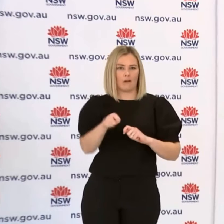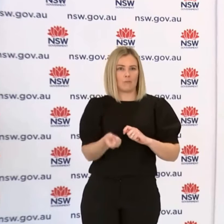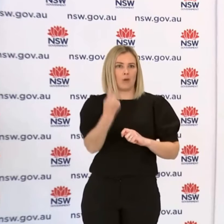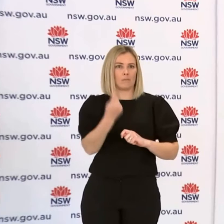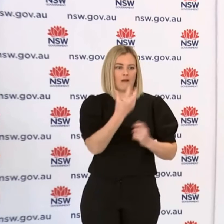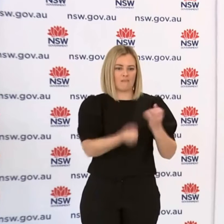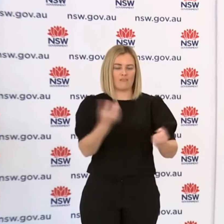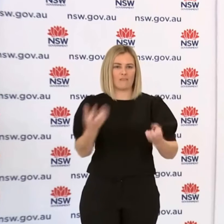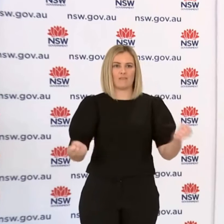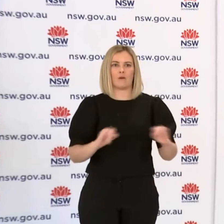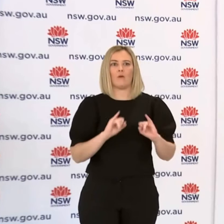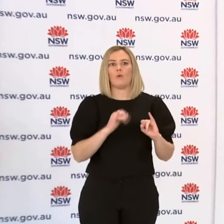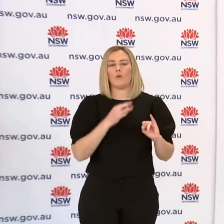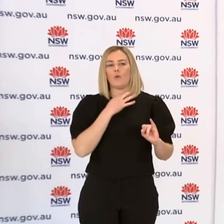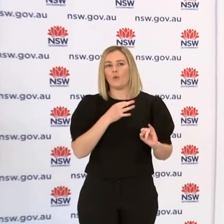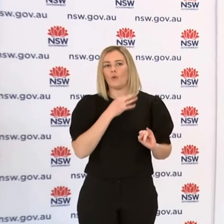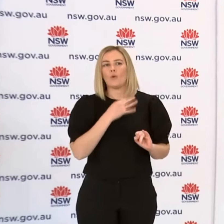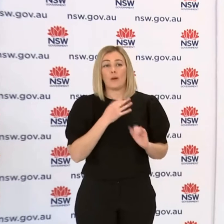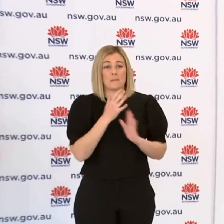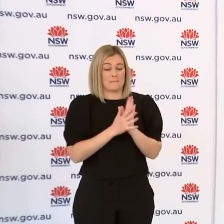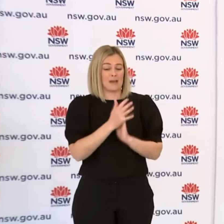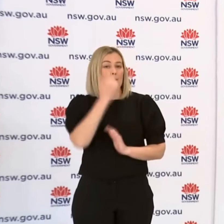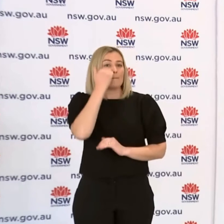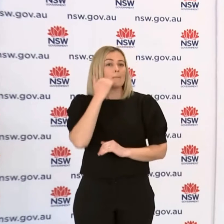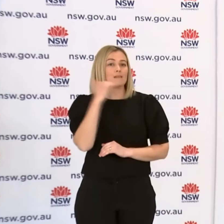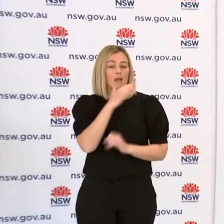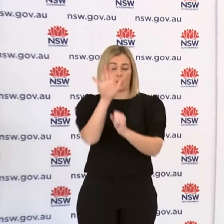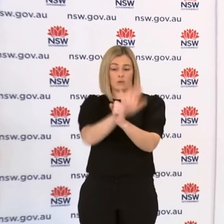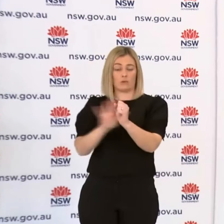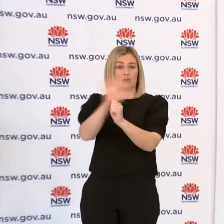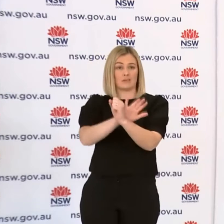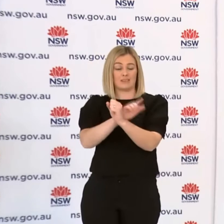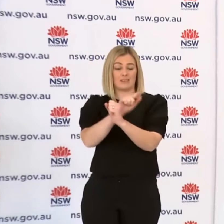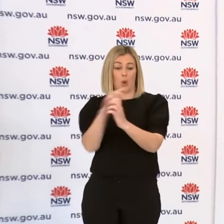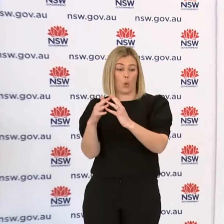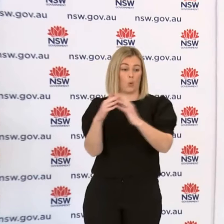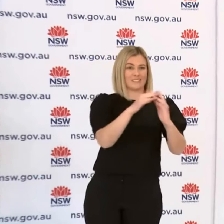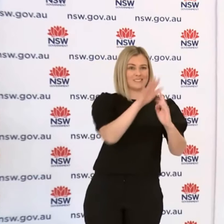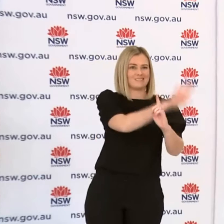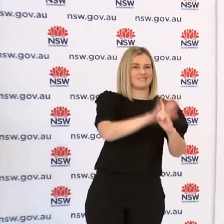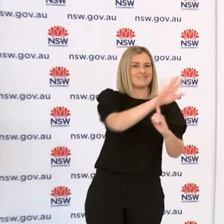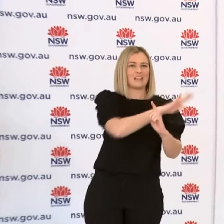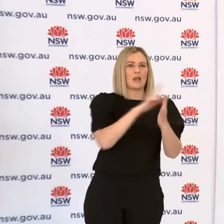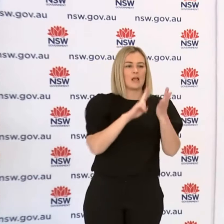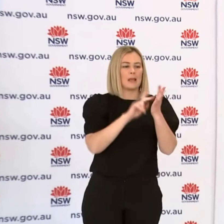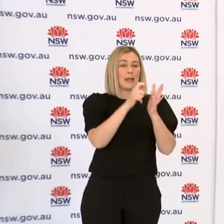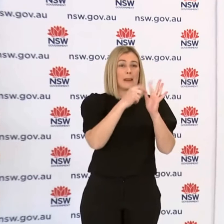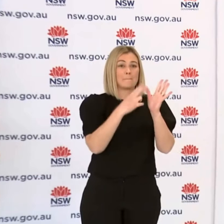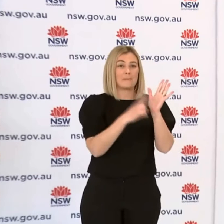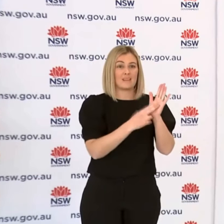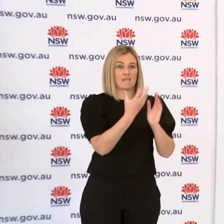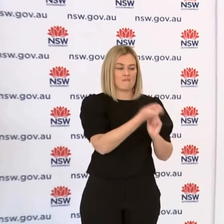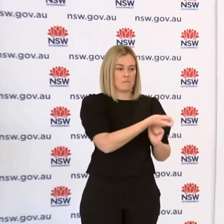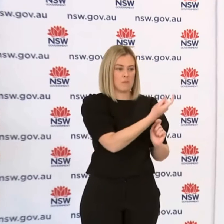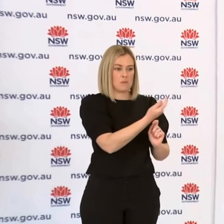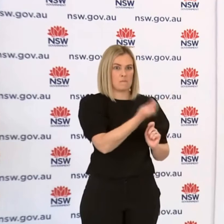area just west of the Blacktown area and into the Nepean area, we're seeing new cases.